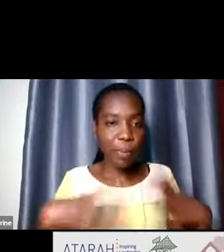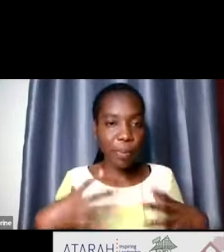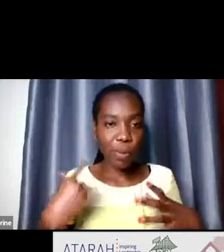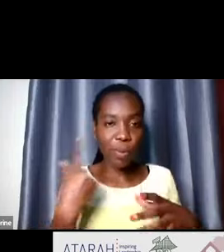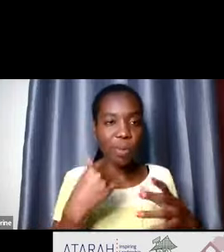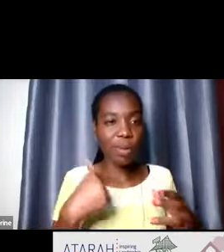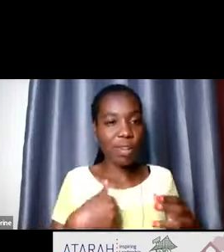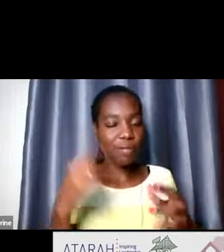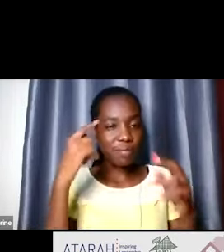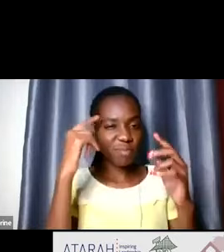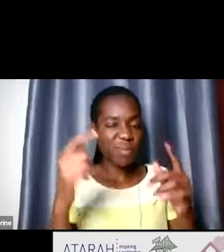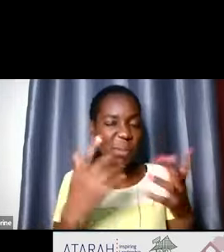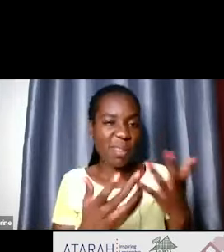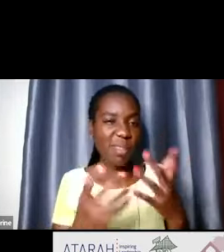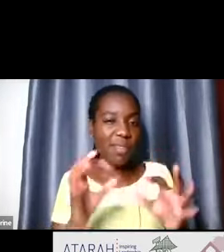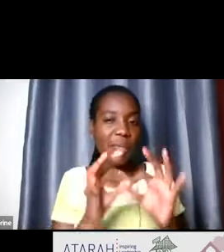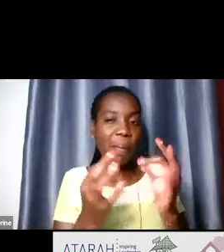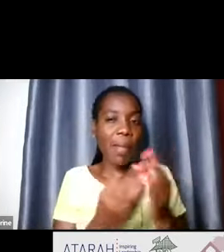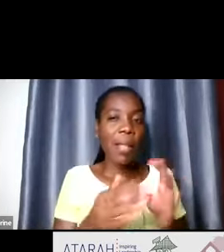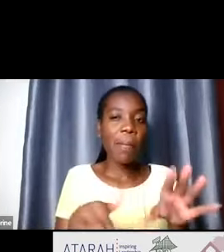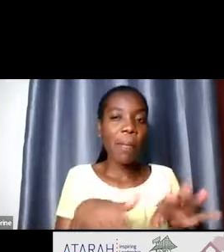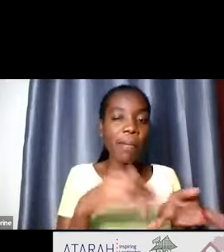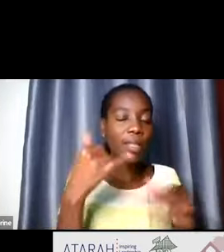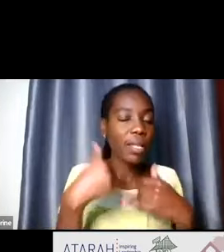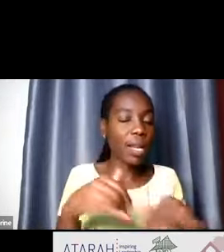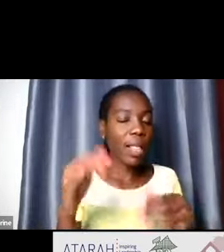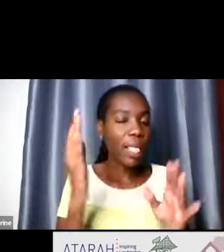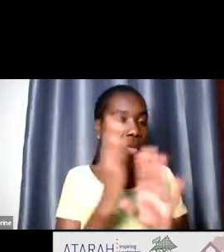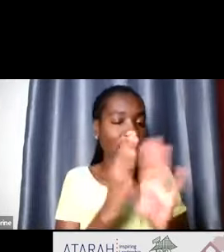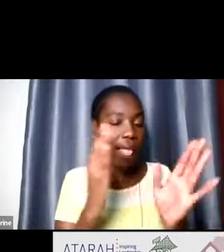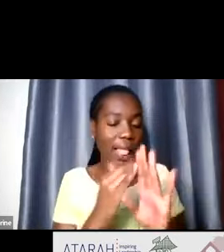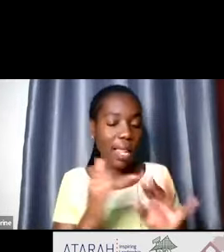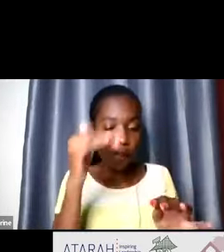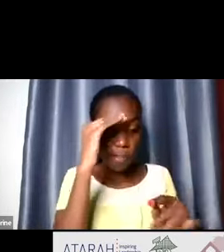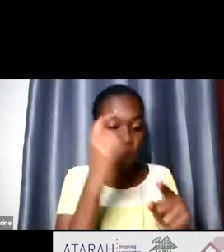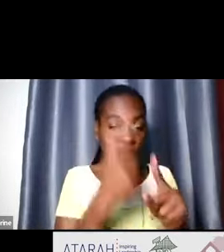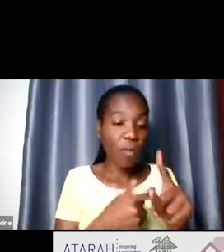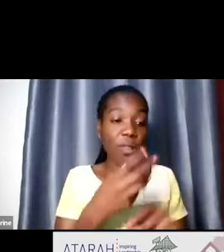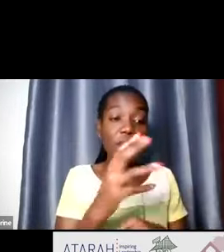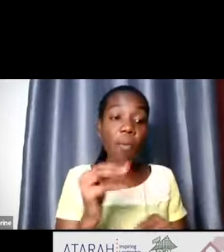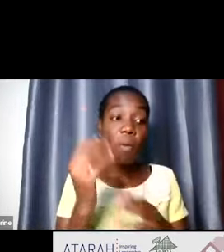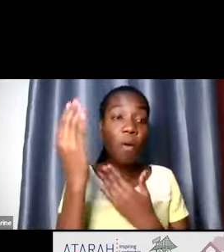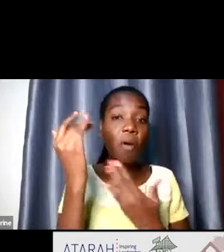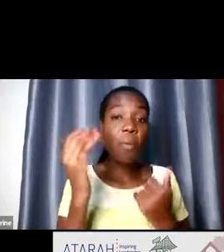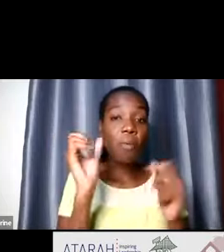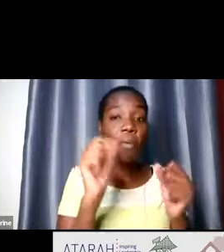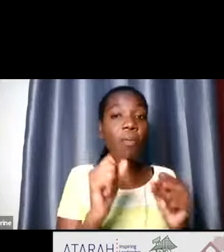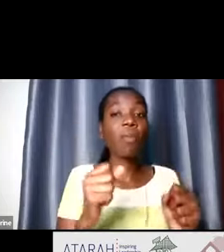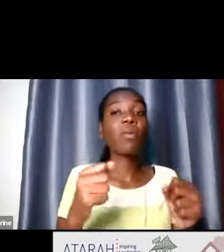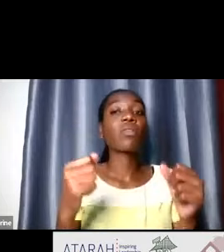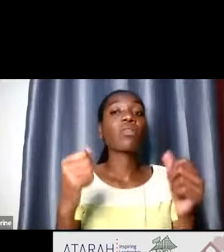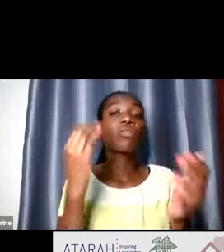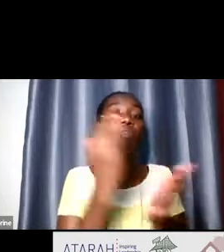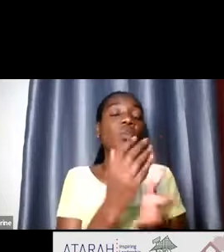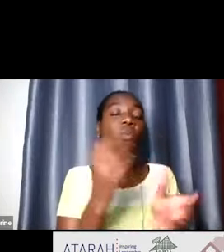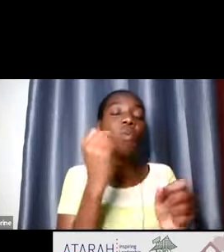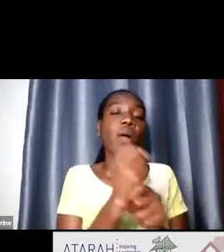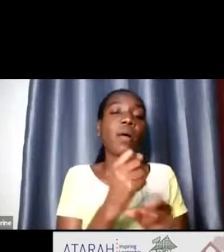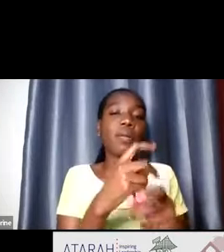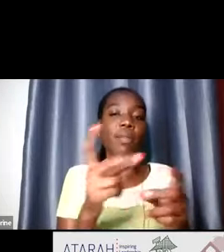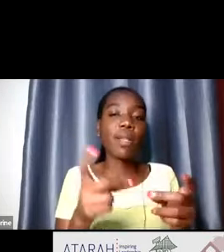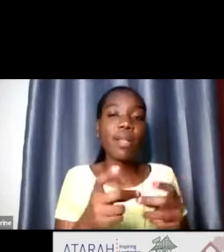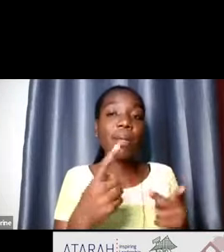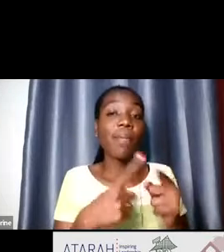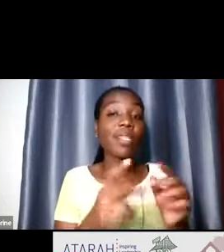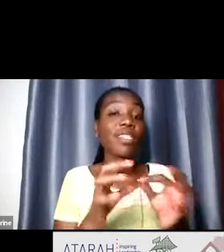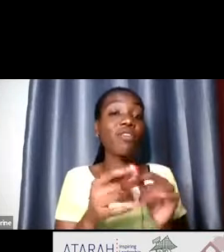intentions, family members, you try to hide alcohol from them, hoping that they will stop. Their workplace, they try to do that. If we